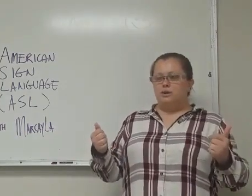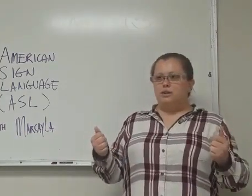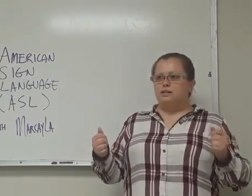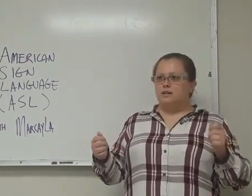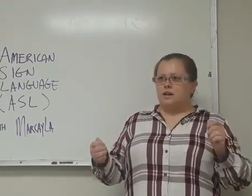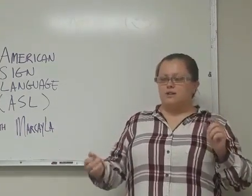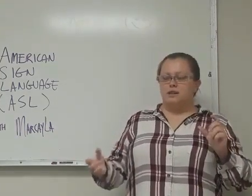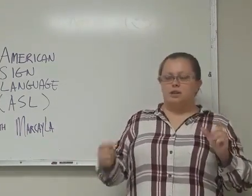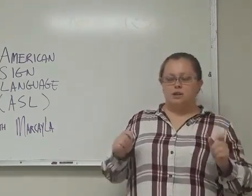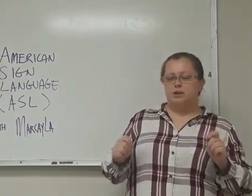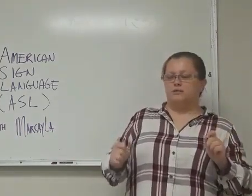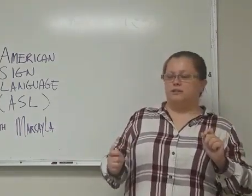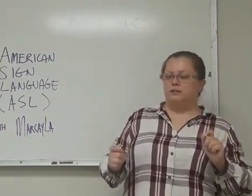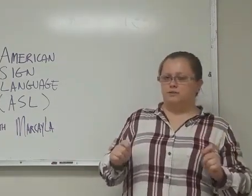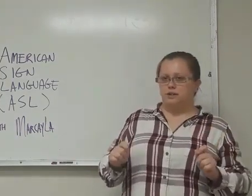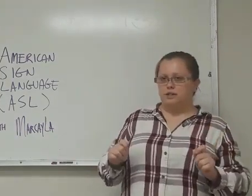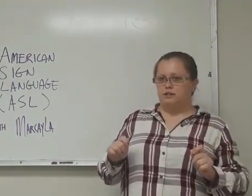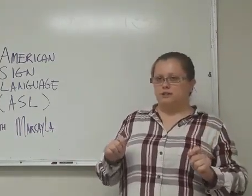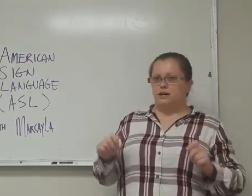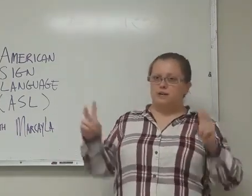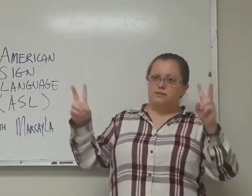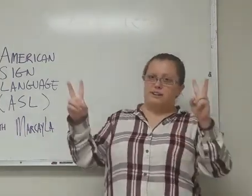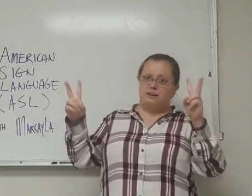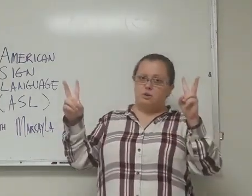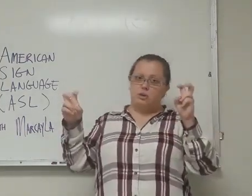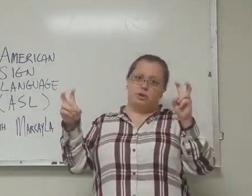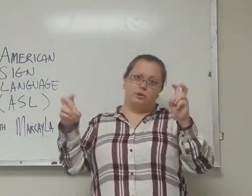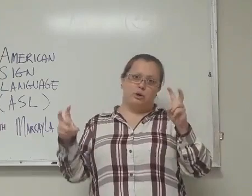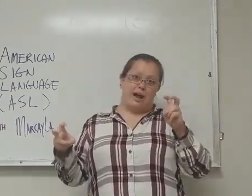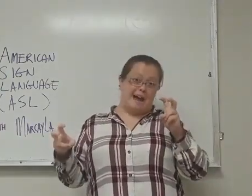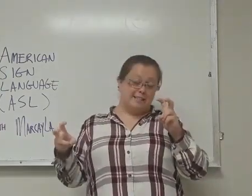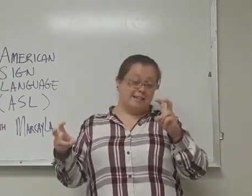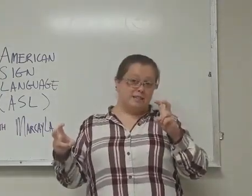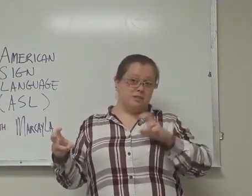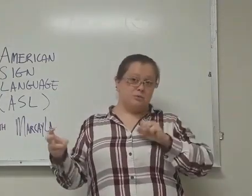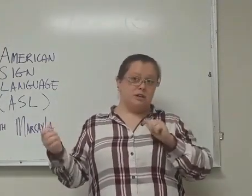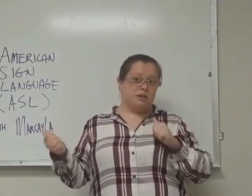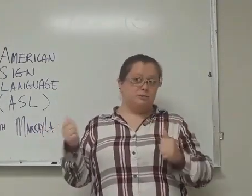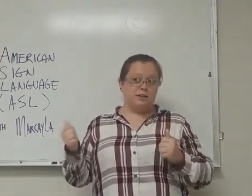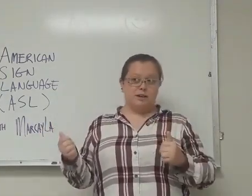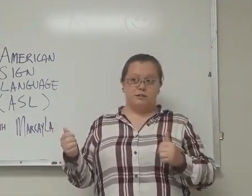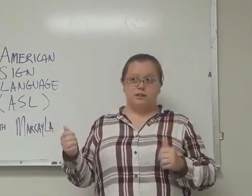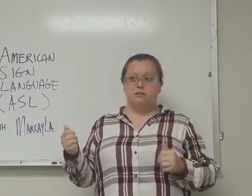Everybody's gonna have a little bit of a different kind of quote unquote accent when it comes to ASL.